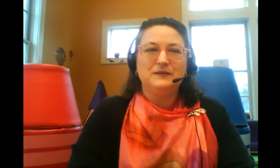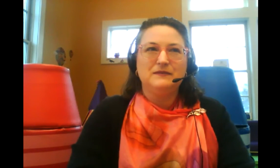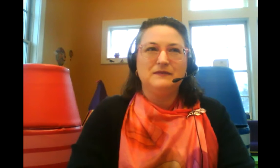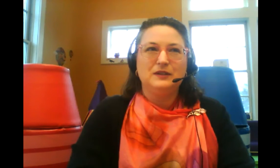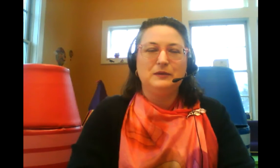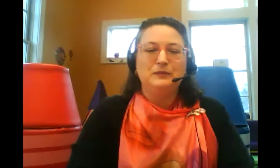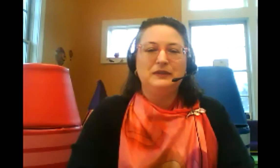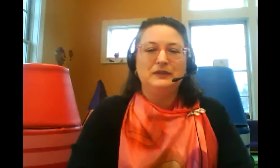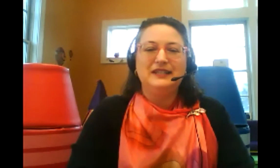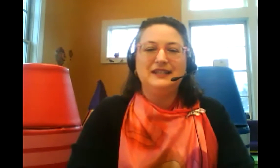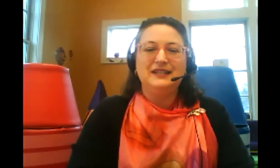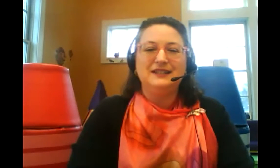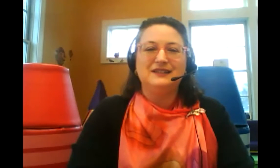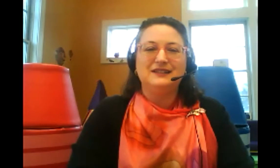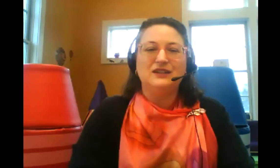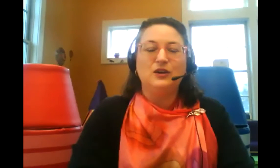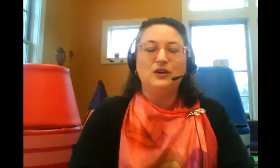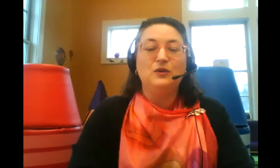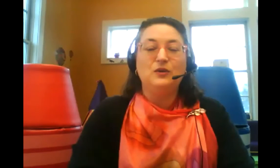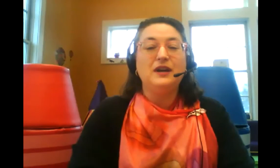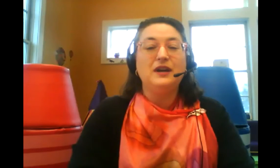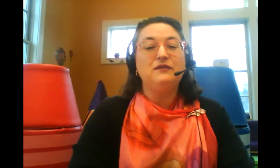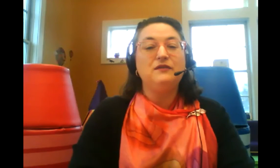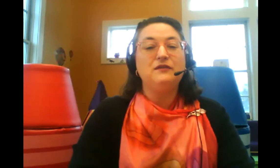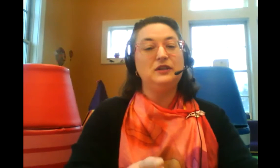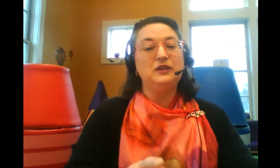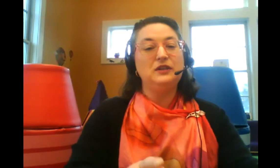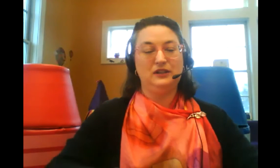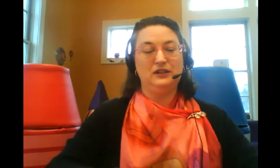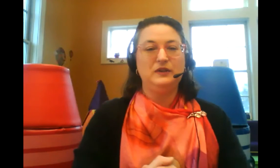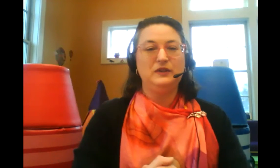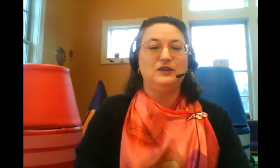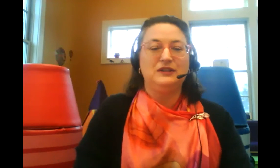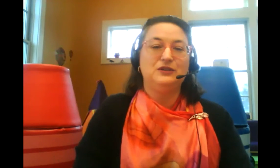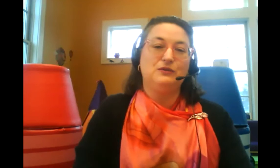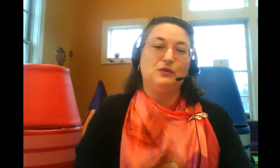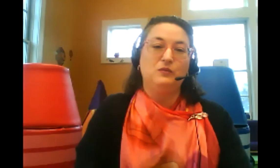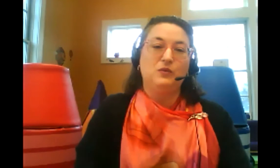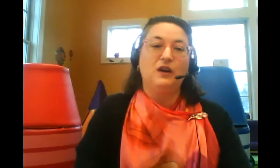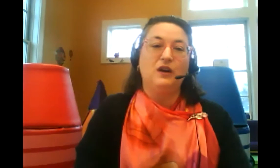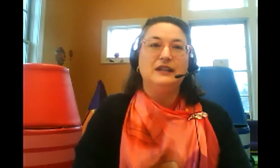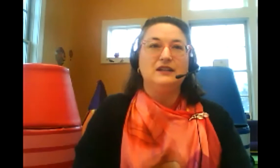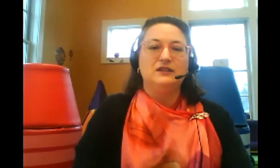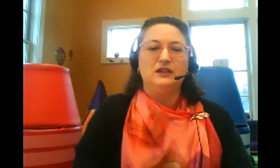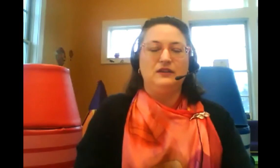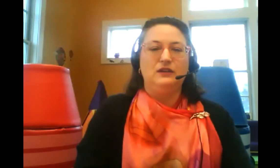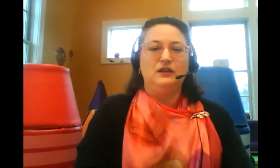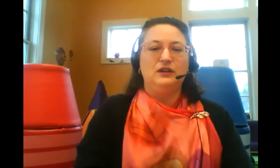Please. Oh, I have a Pinterest page too. So there'll be some things on Pinterest too. There'll be more signs on there that you can learn if you would like.